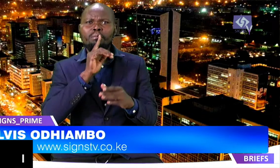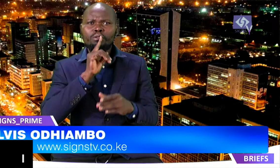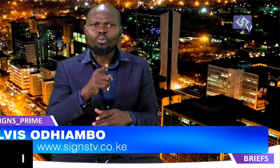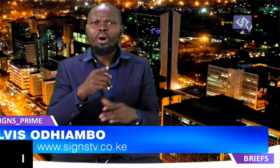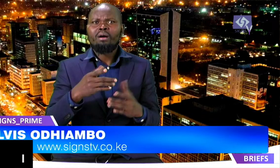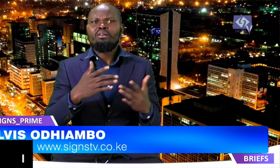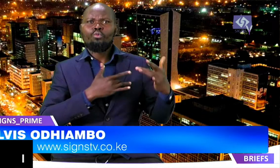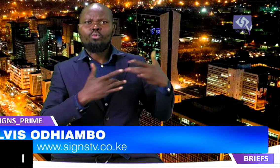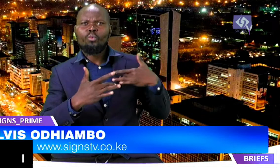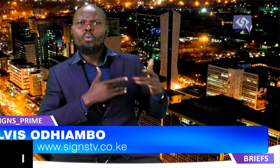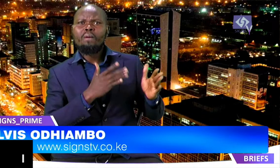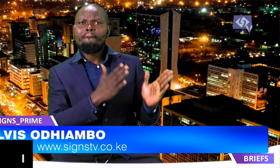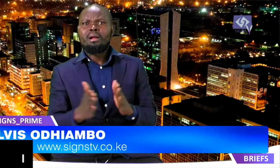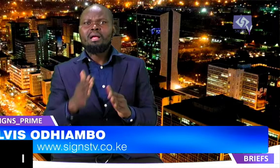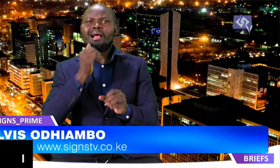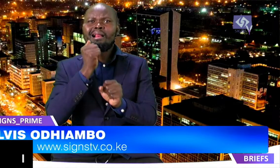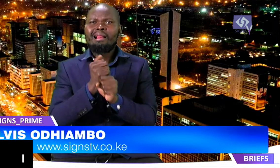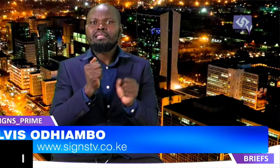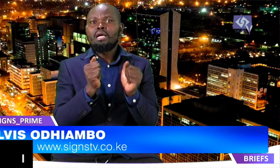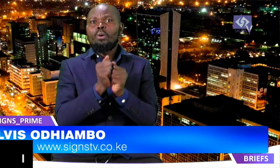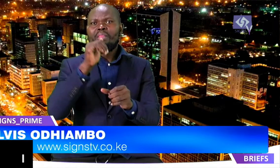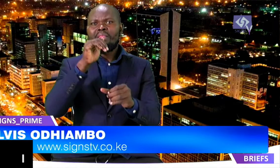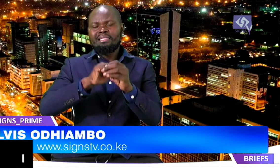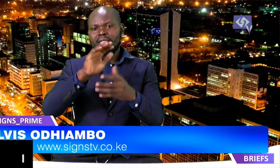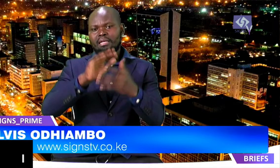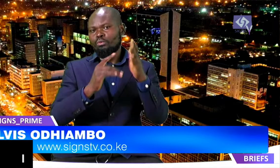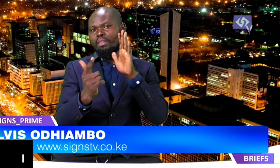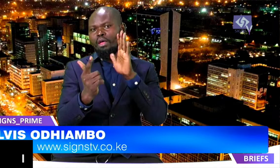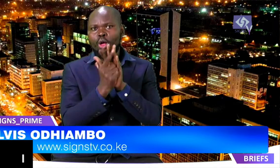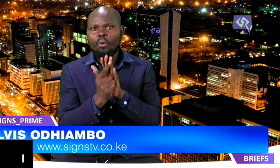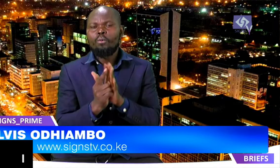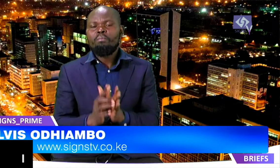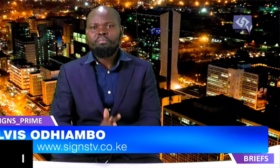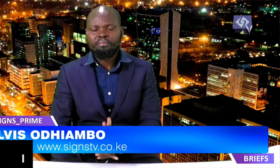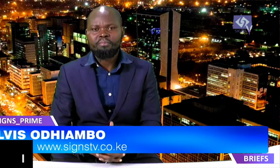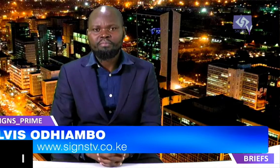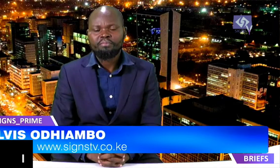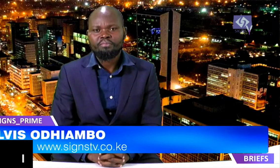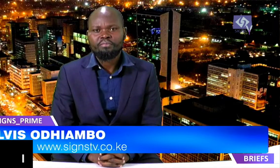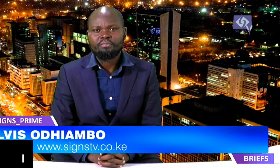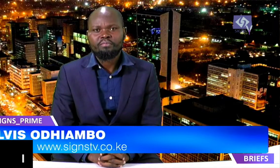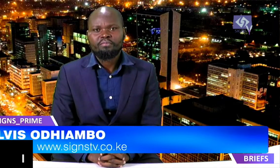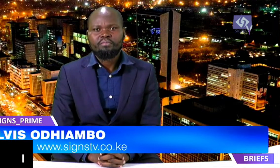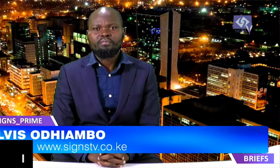concession plan is done within the stipulates of the law.